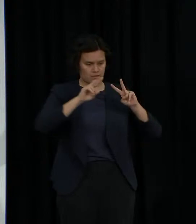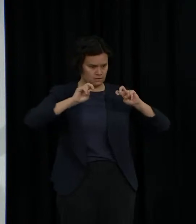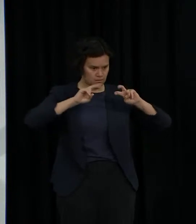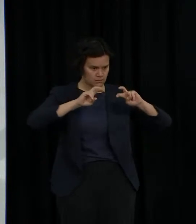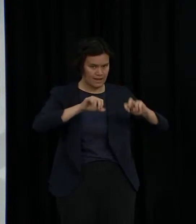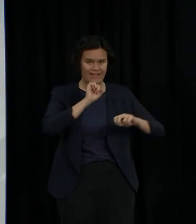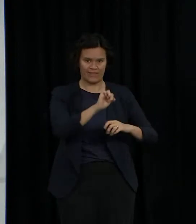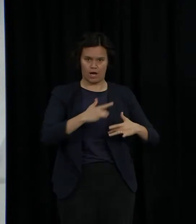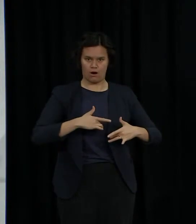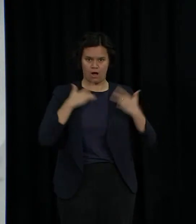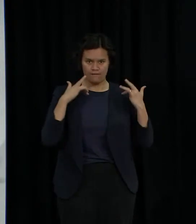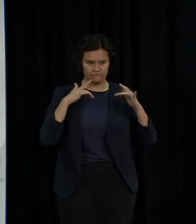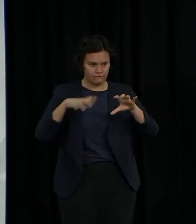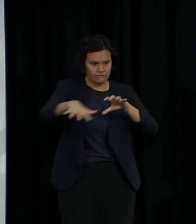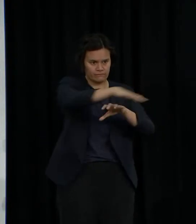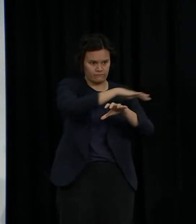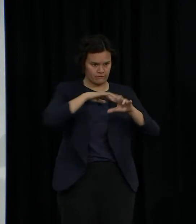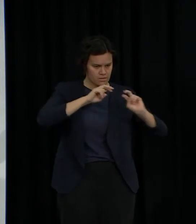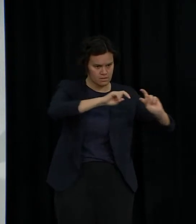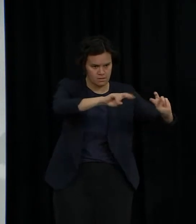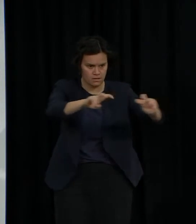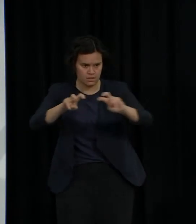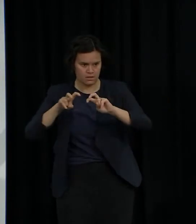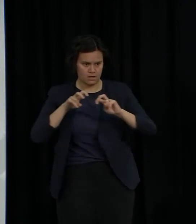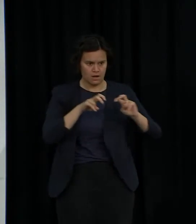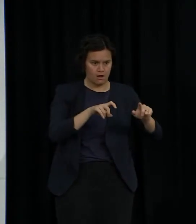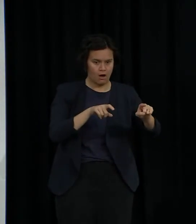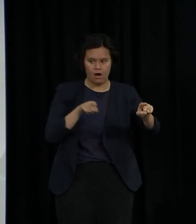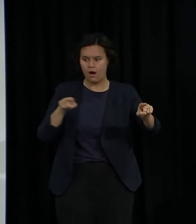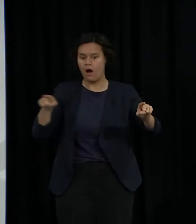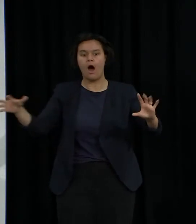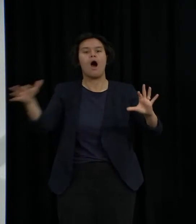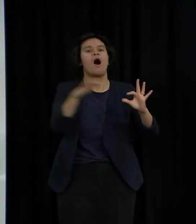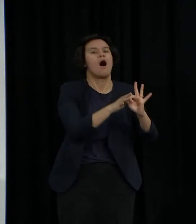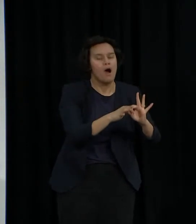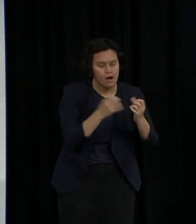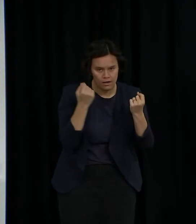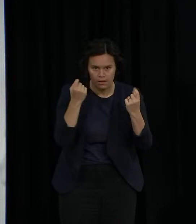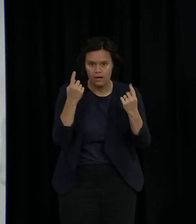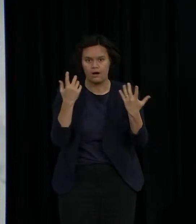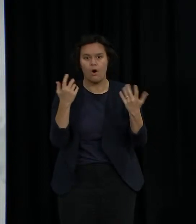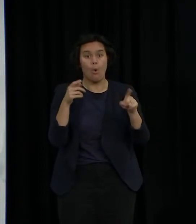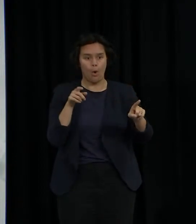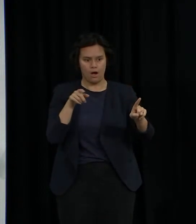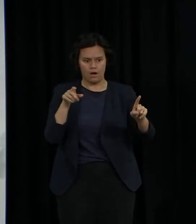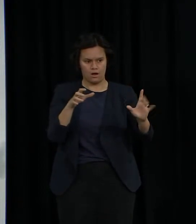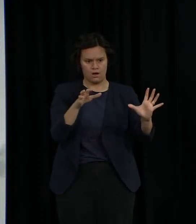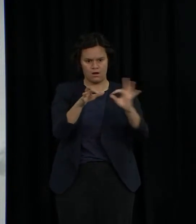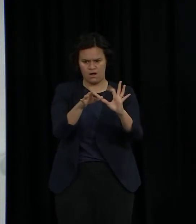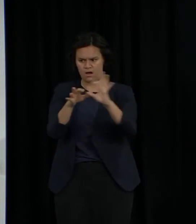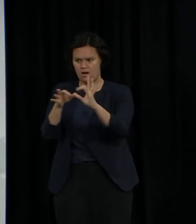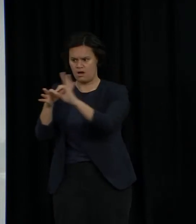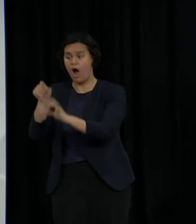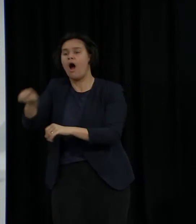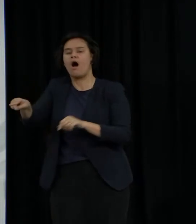and that allows us to then go on a hunt for where we might see some other cases. And it's that